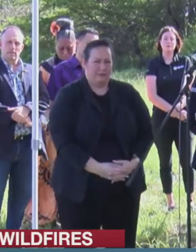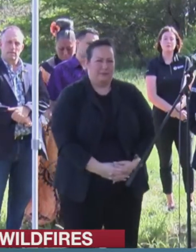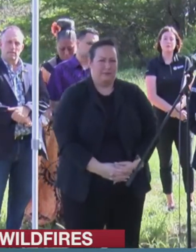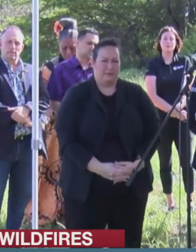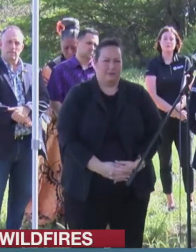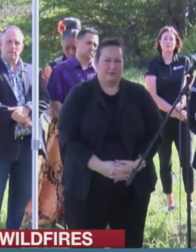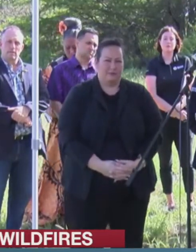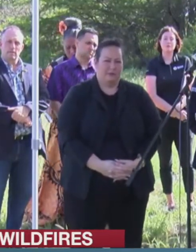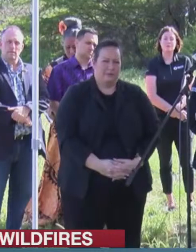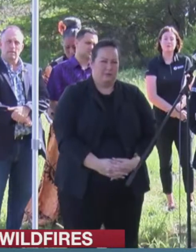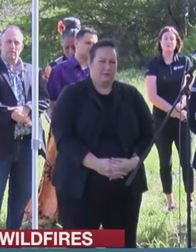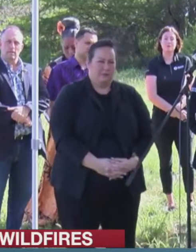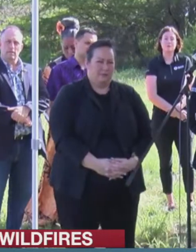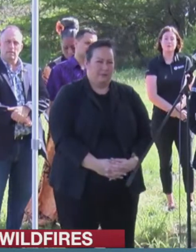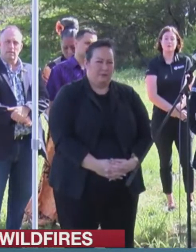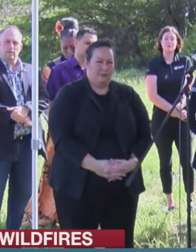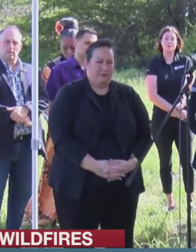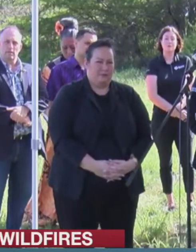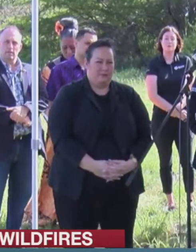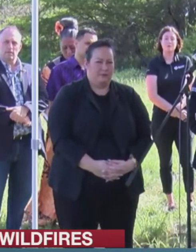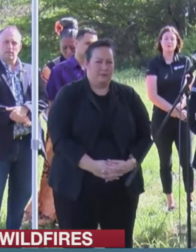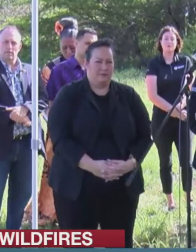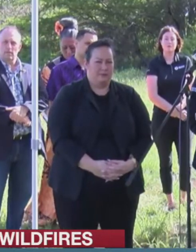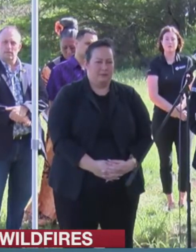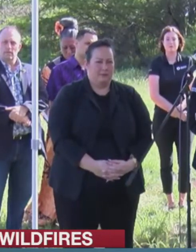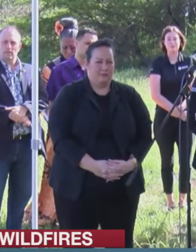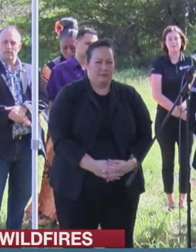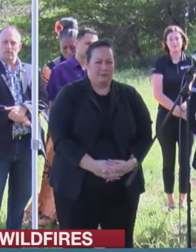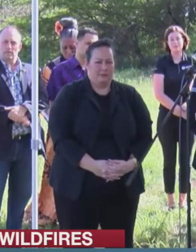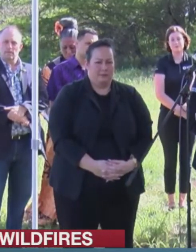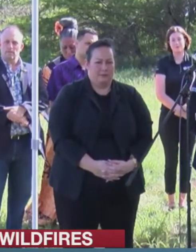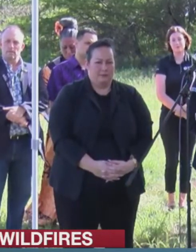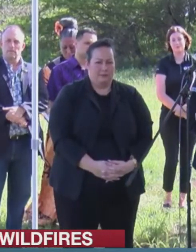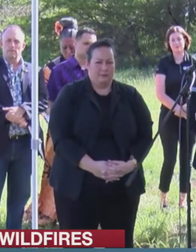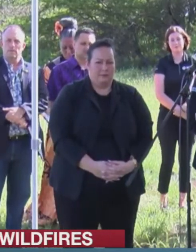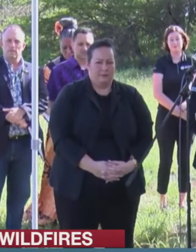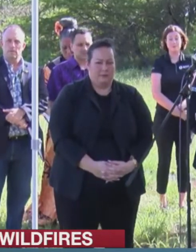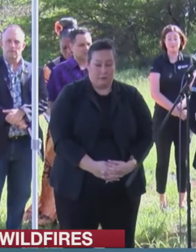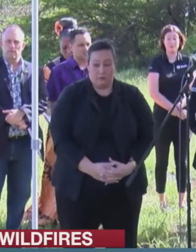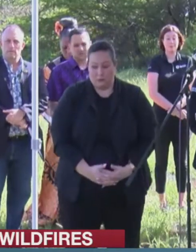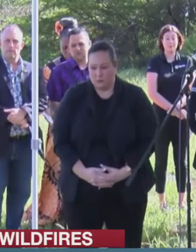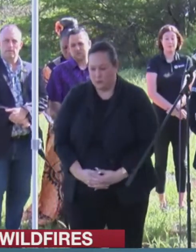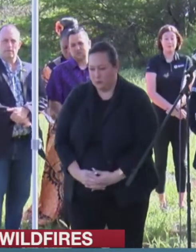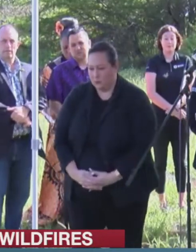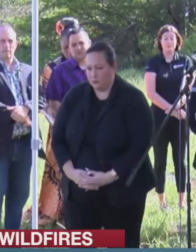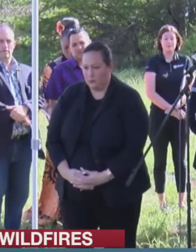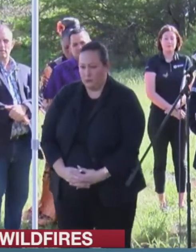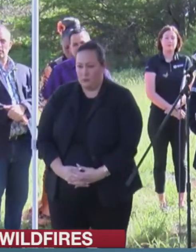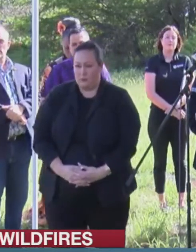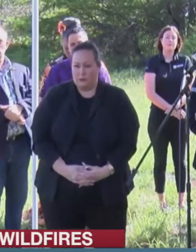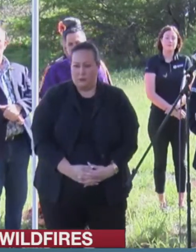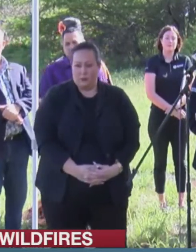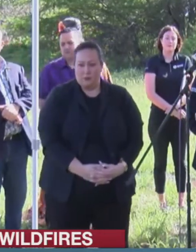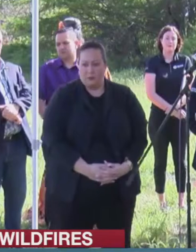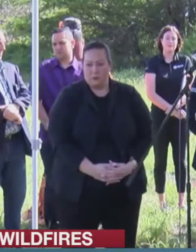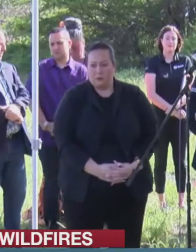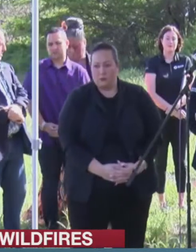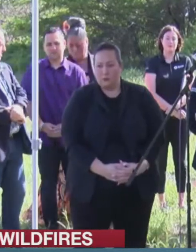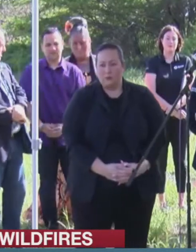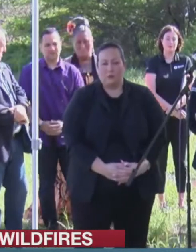the additional modular units going in Maui. Can we get a timeline and some specifics on what that looks like,